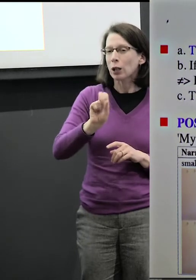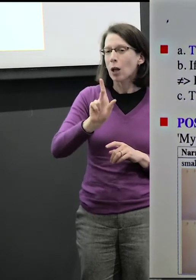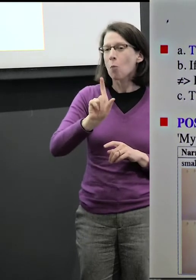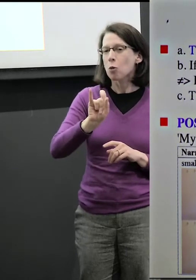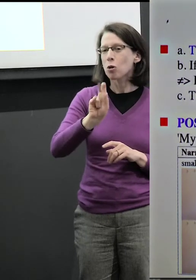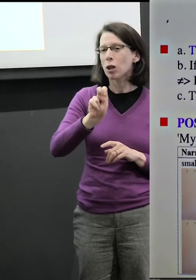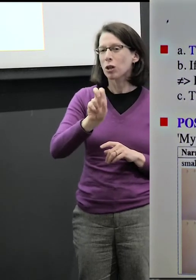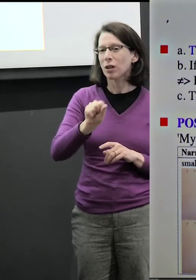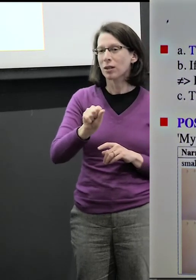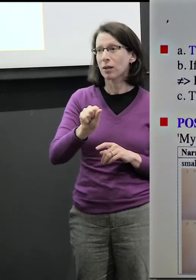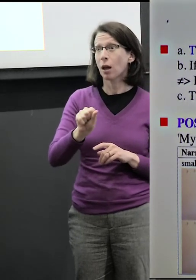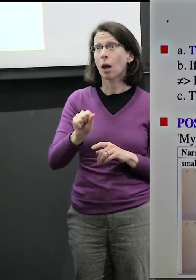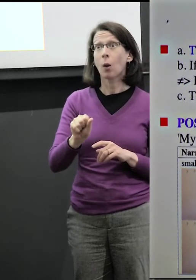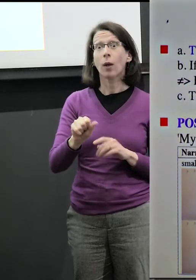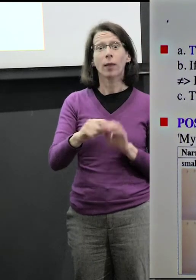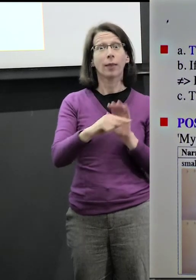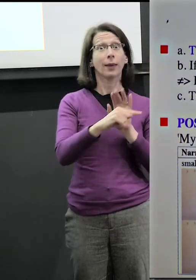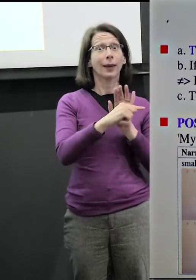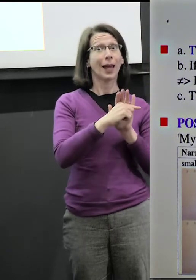negation.